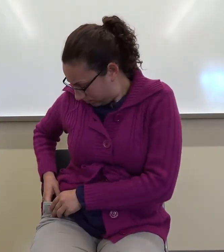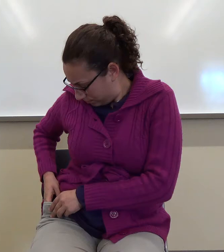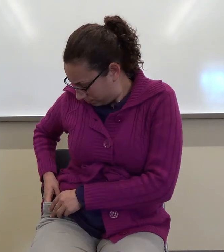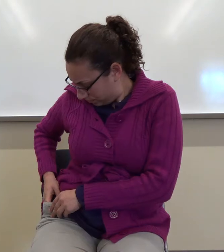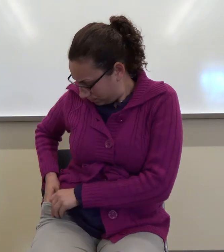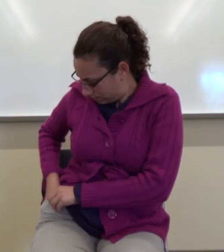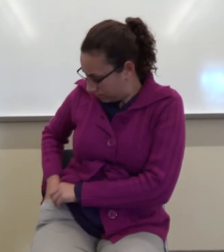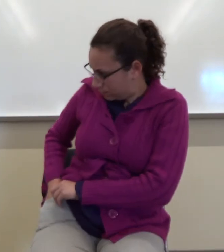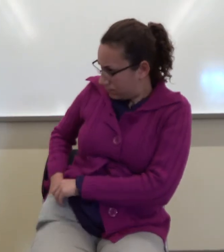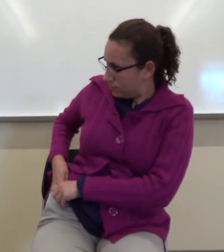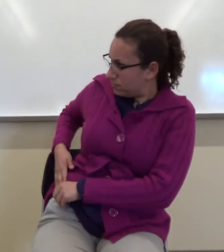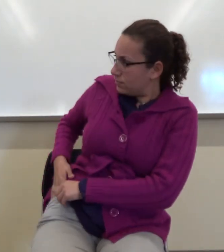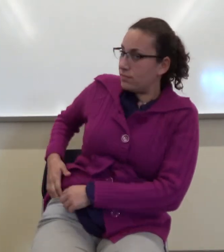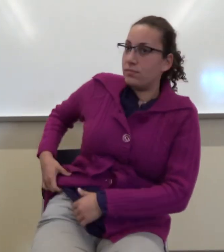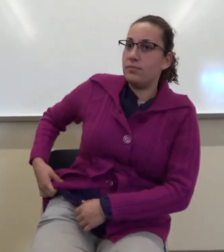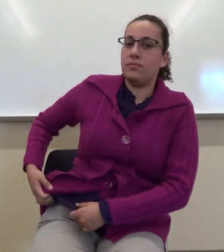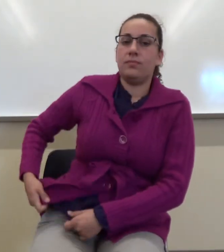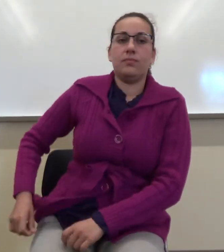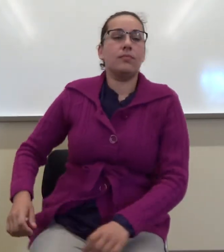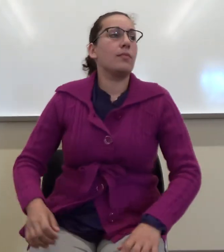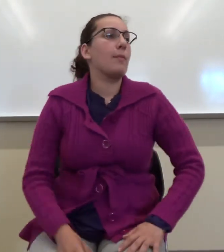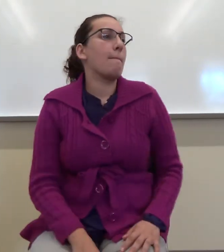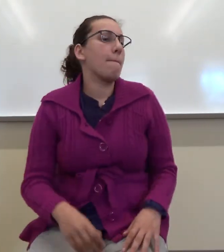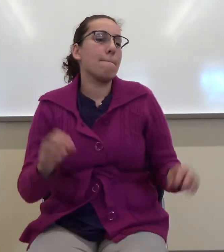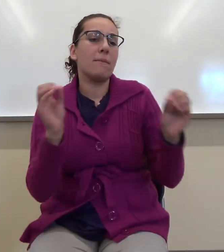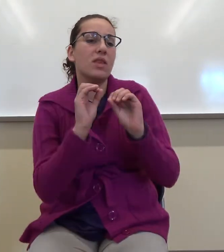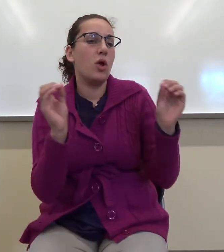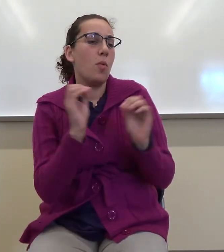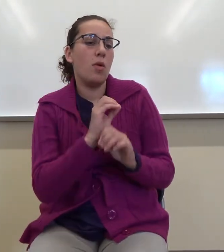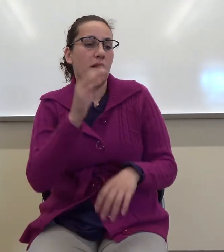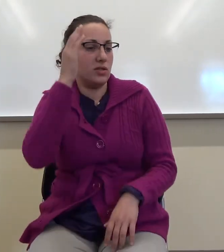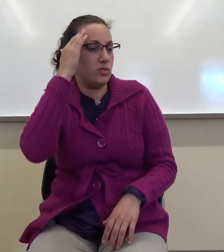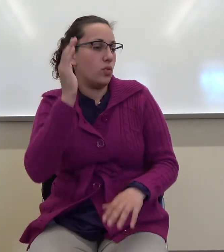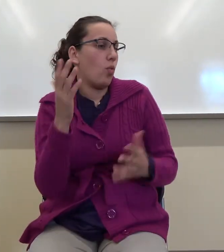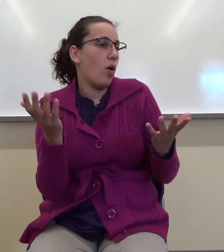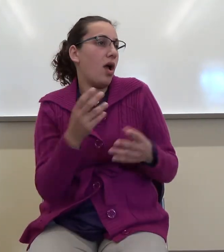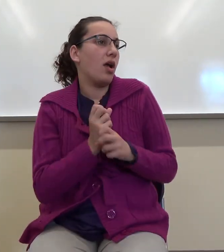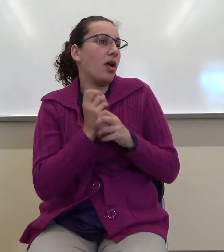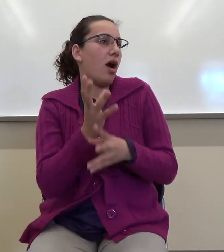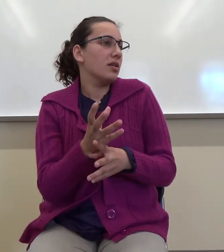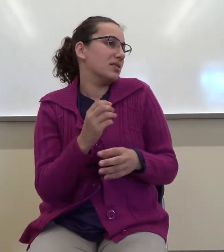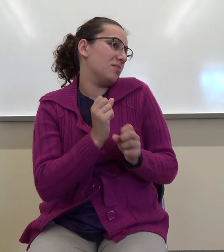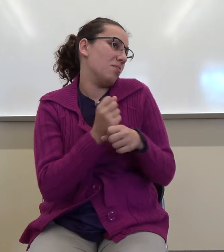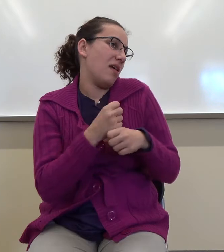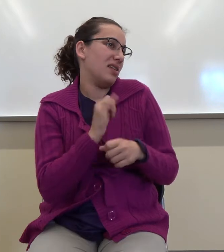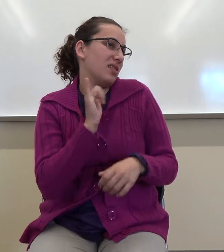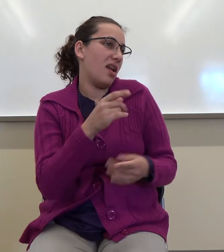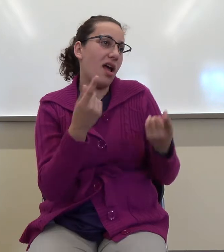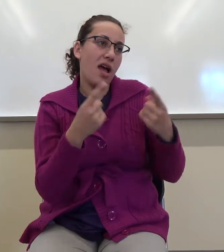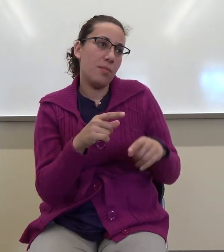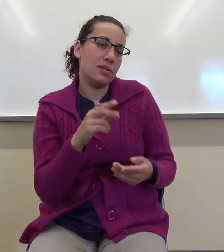no one knows exactly what causes insomnia. Okay, what would our questions be about that